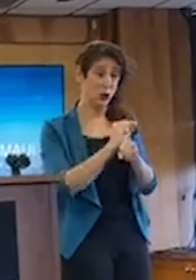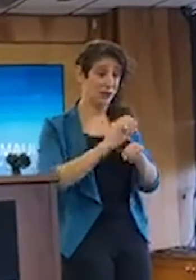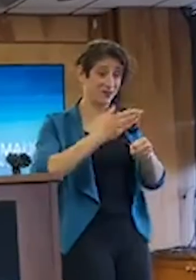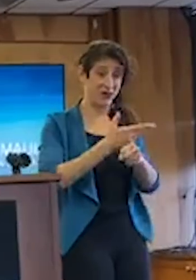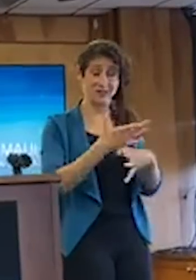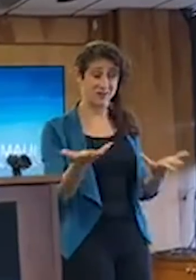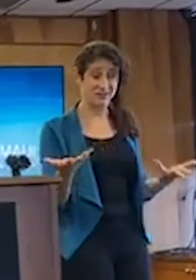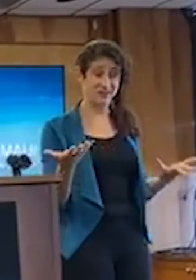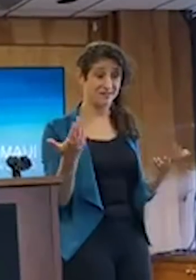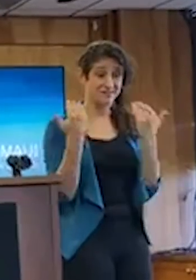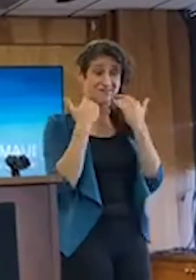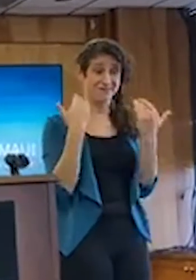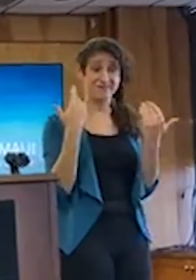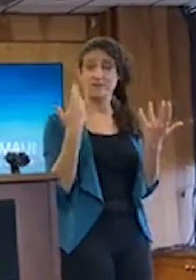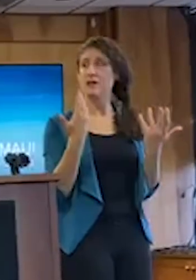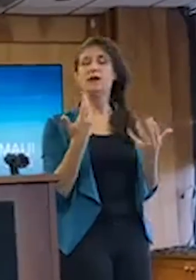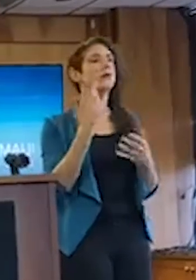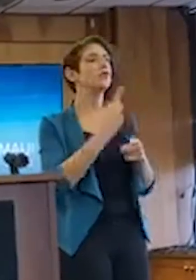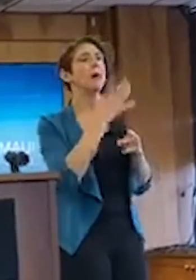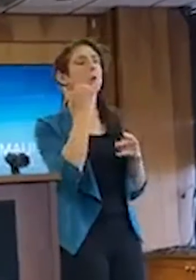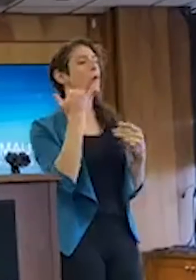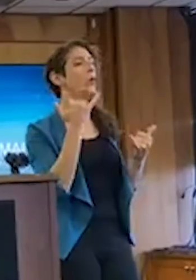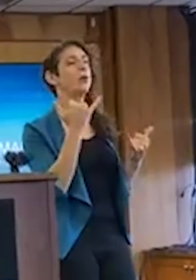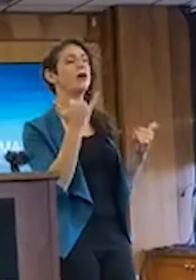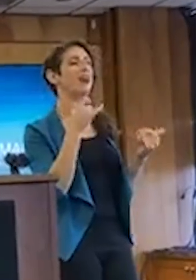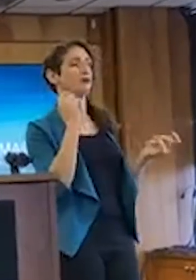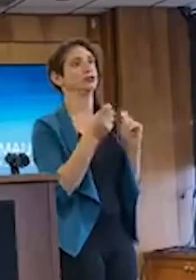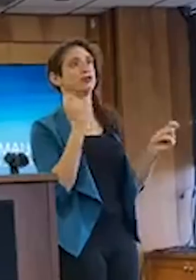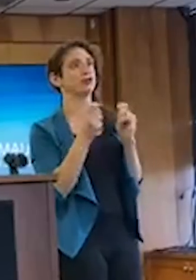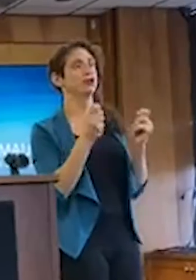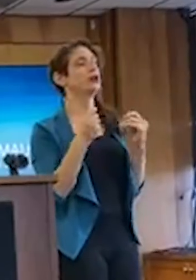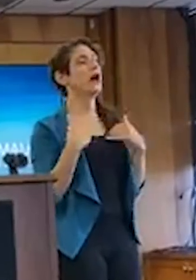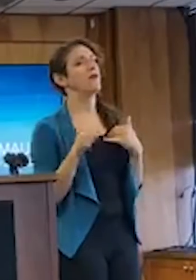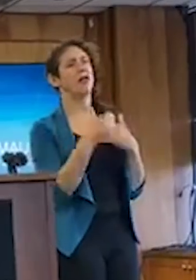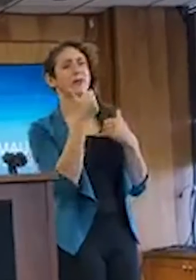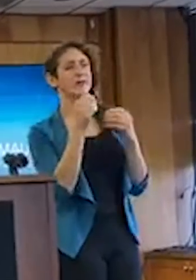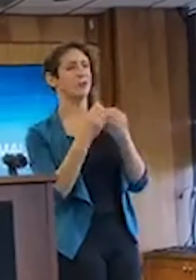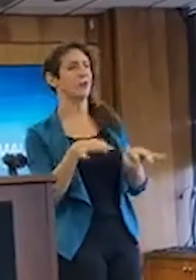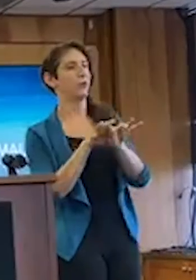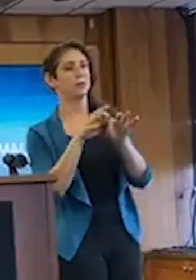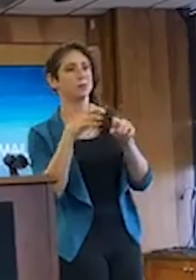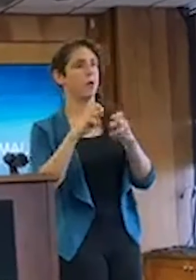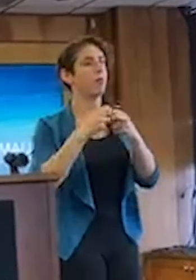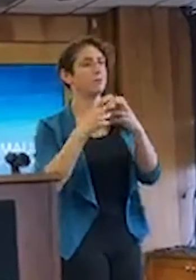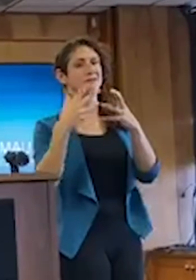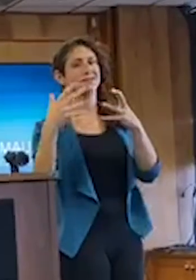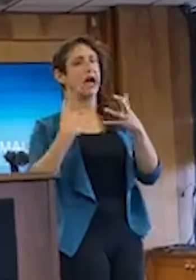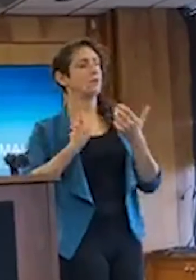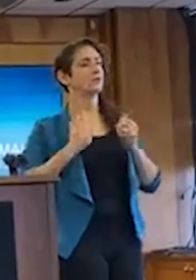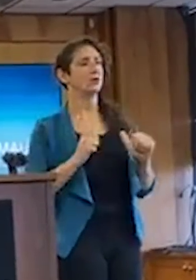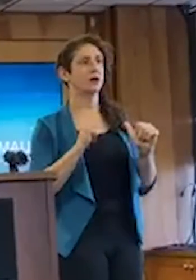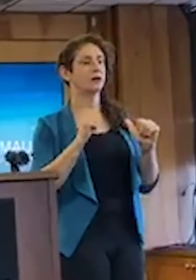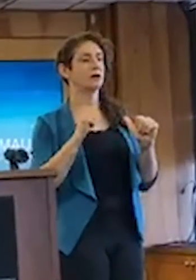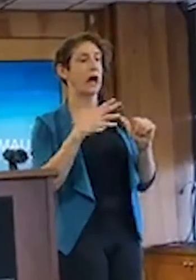policy, and right now there are people that have other issues, and I'm trying to work, or at least our department heads and supervisors